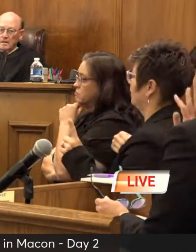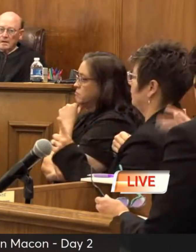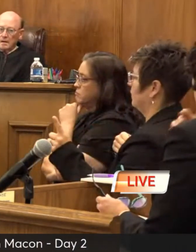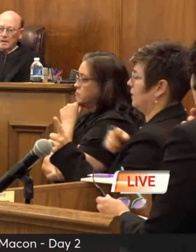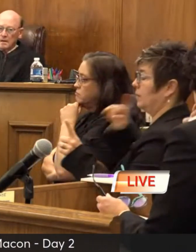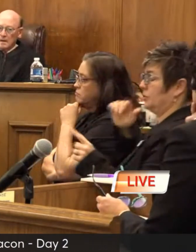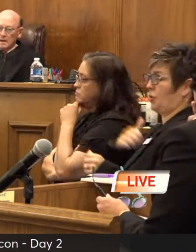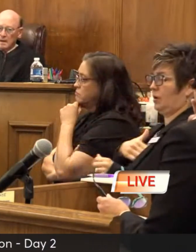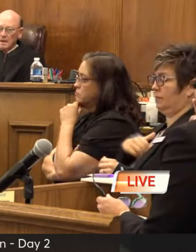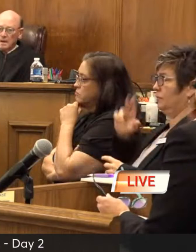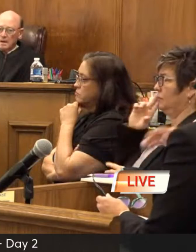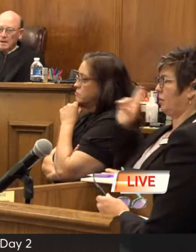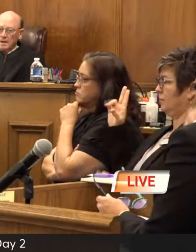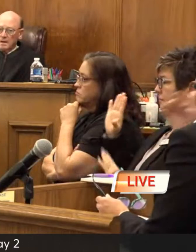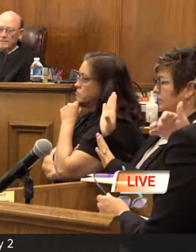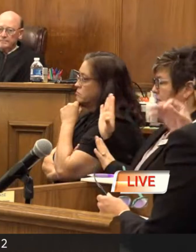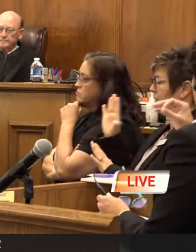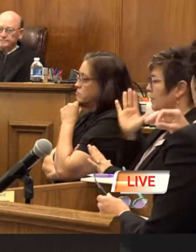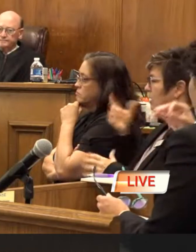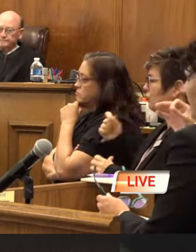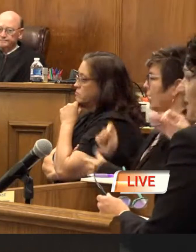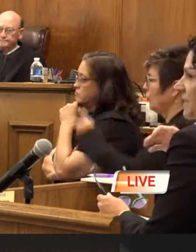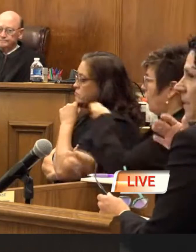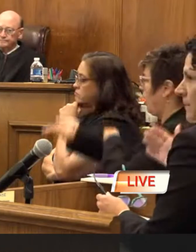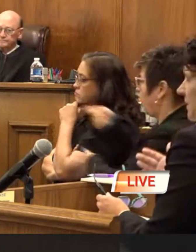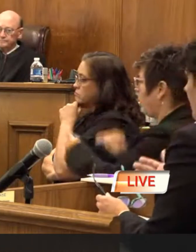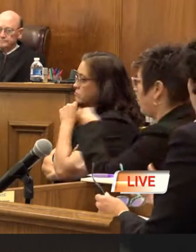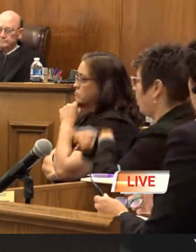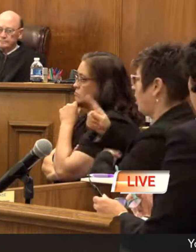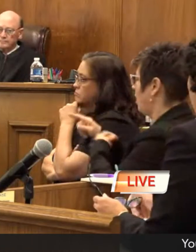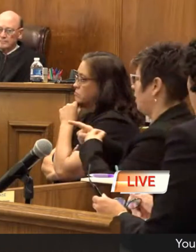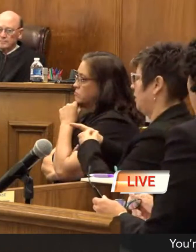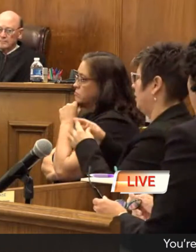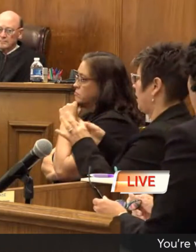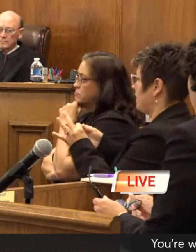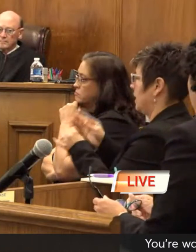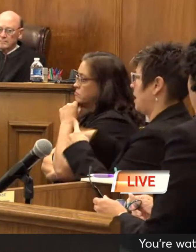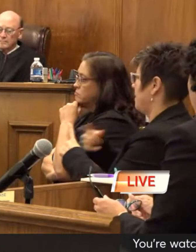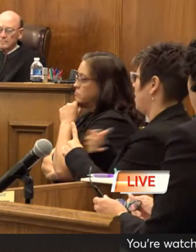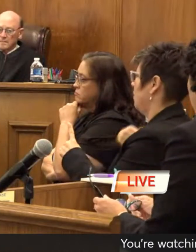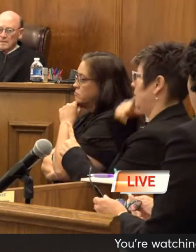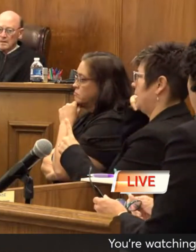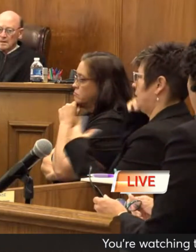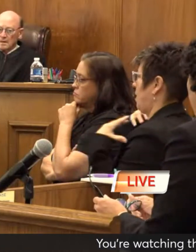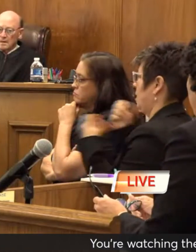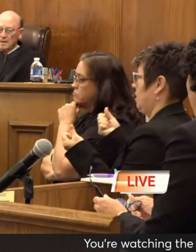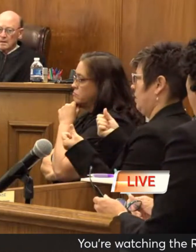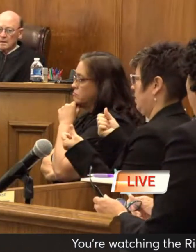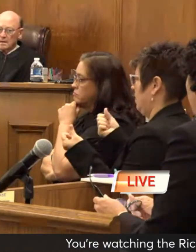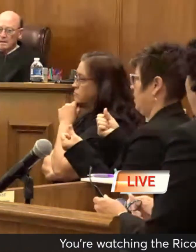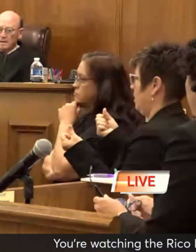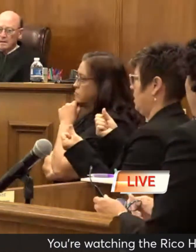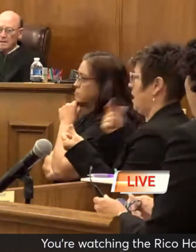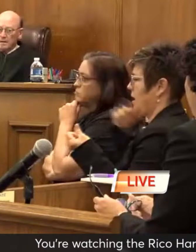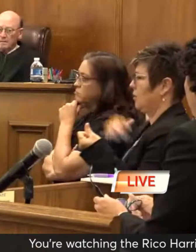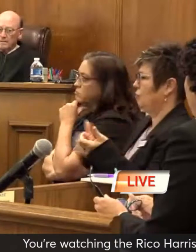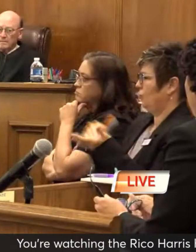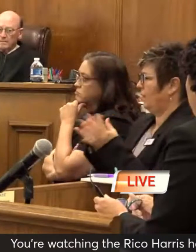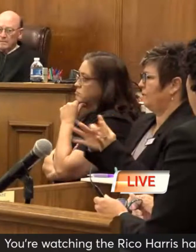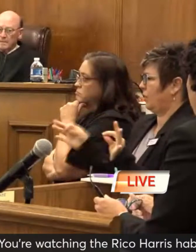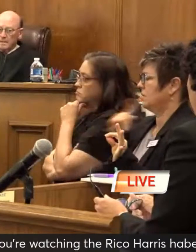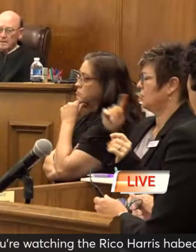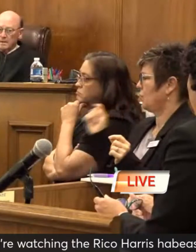I'm sorry, Your Honor, I wasn't trying to elicit anything about mental health. I can try to rephrase that.